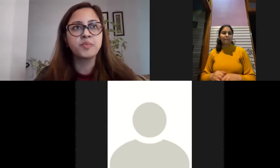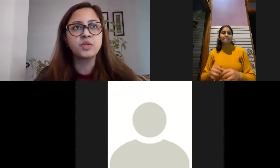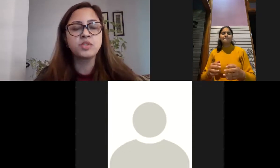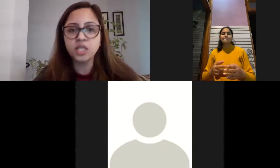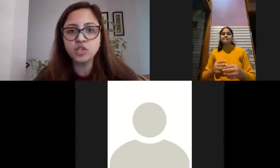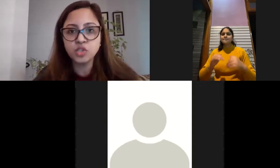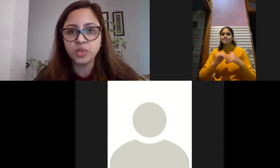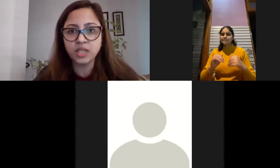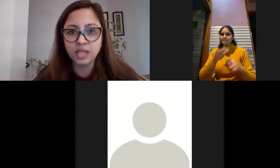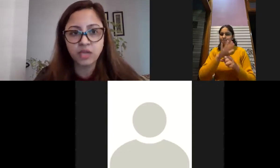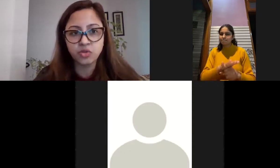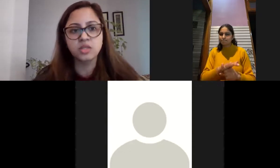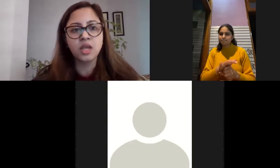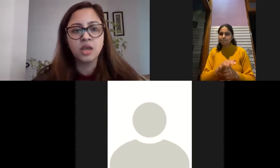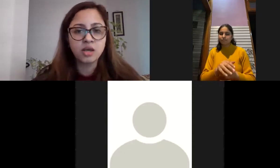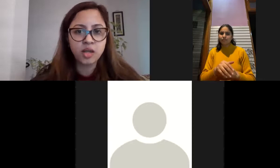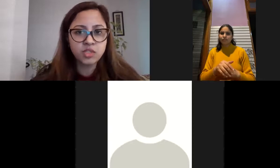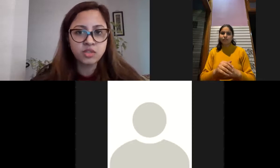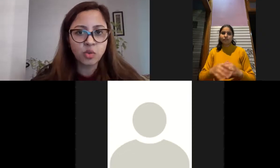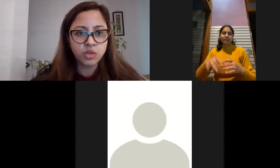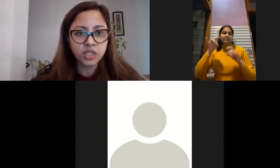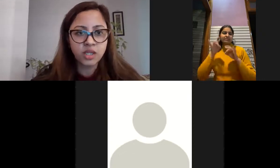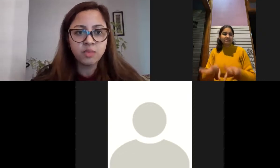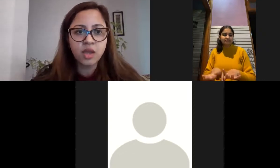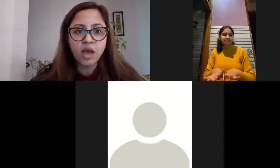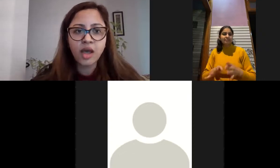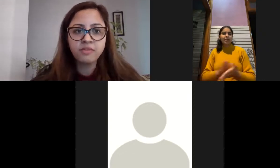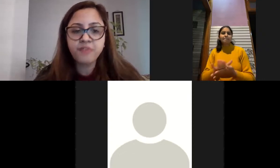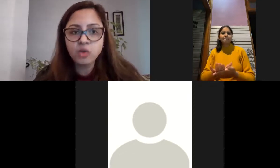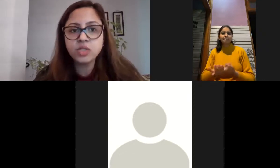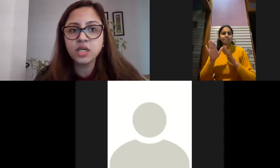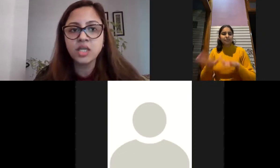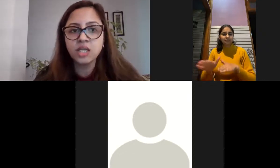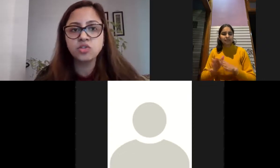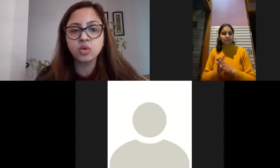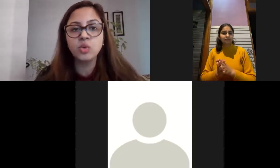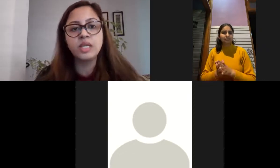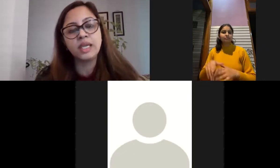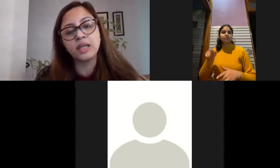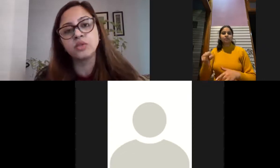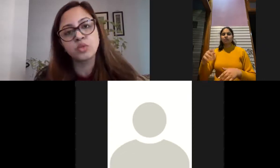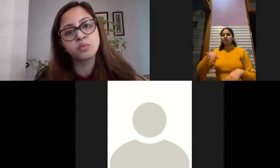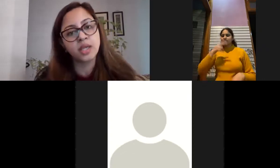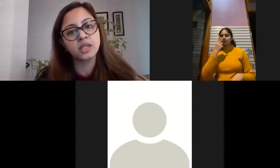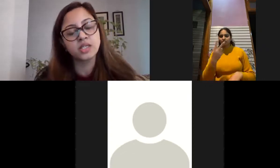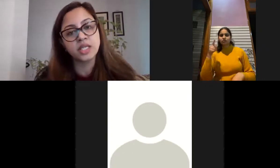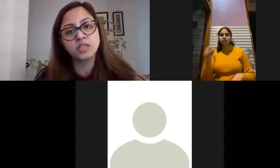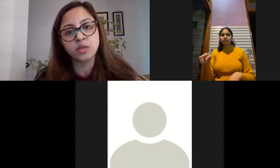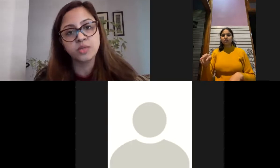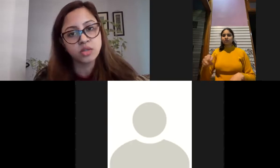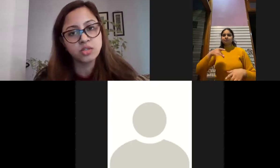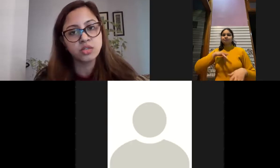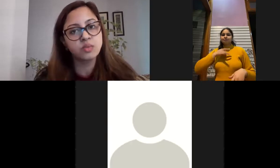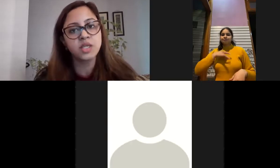and tinged with hatred. I'm just quoting him. I found her nature wholly alien to mine, her